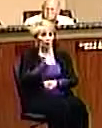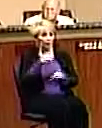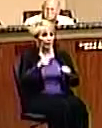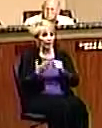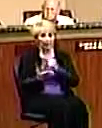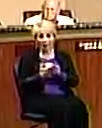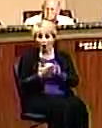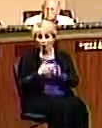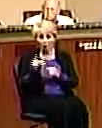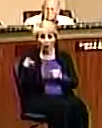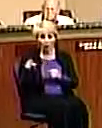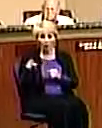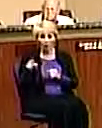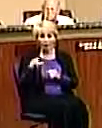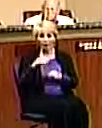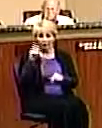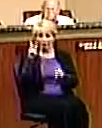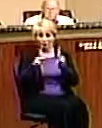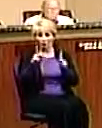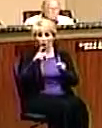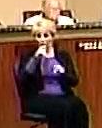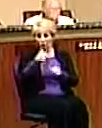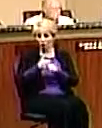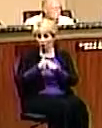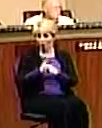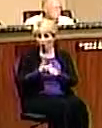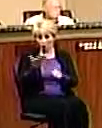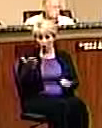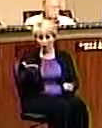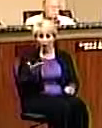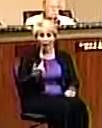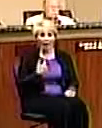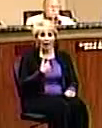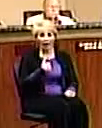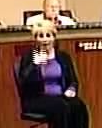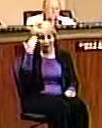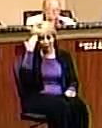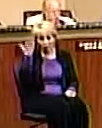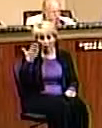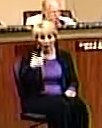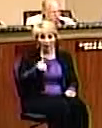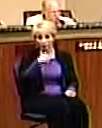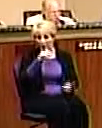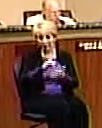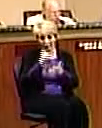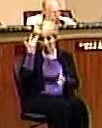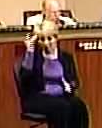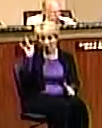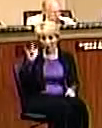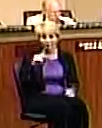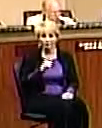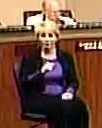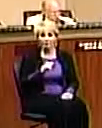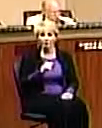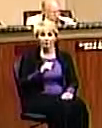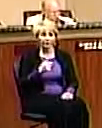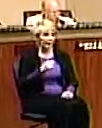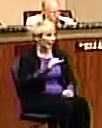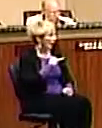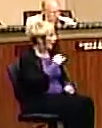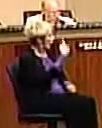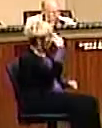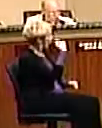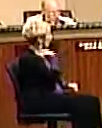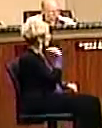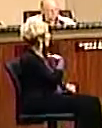you and the people that follow you. I mean, I don't know. I'm not that smart. I think that we